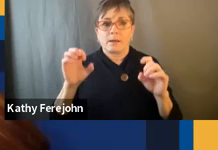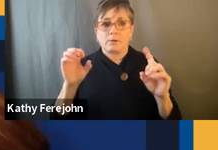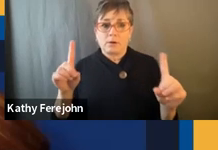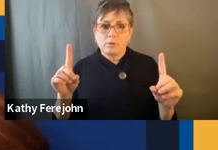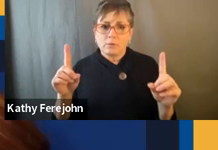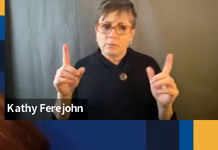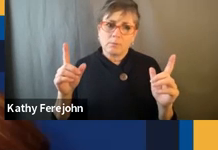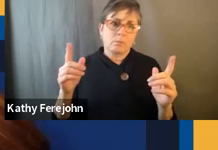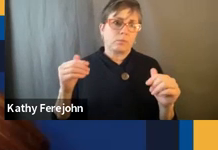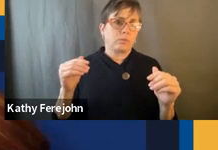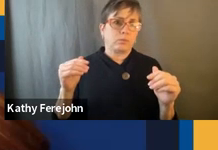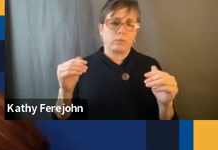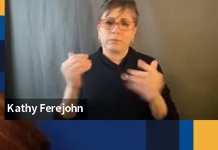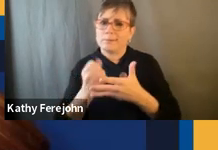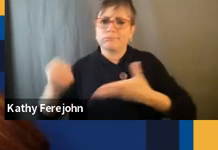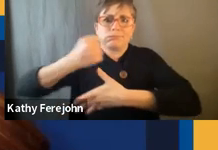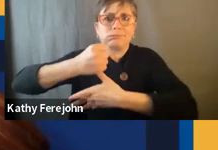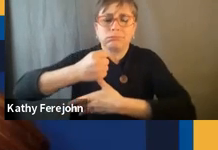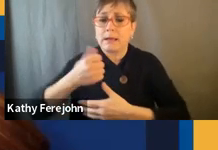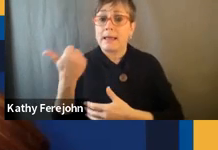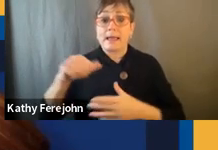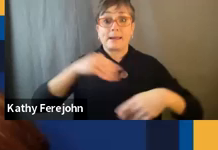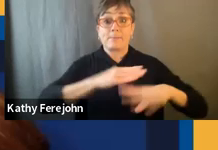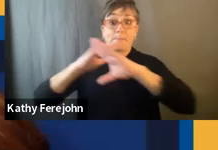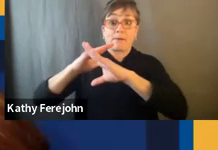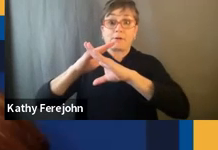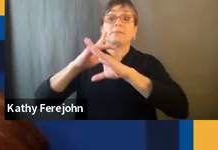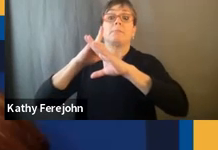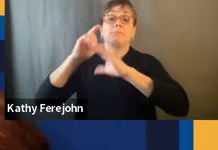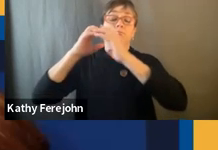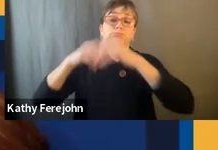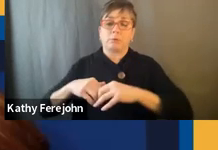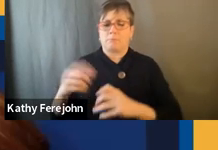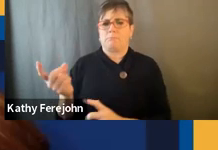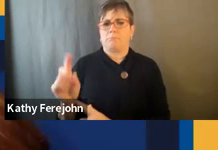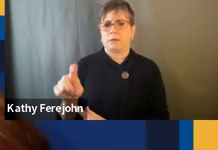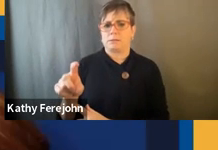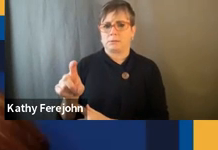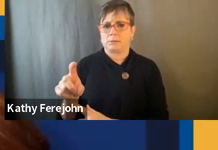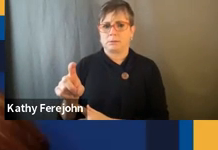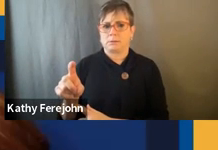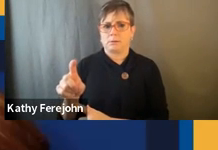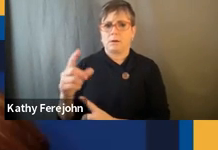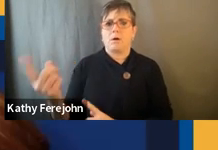We need to remove barriers. I think I've heard this several times, but we do. We need to remove the barriers